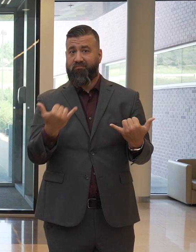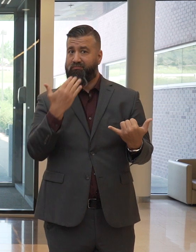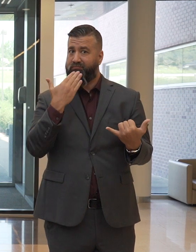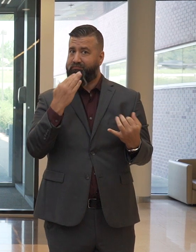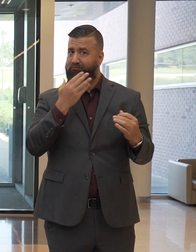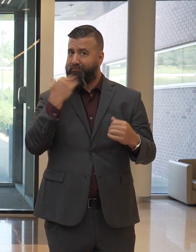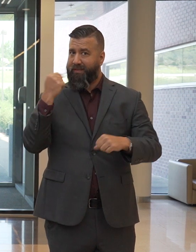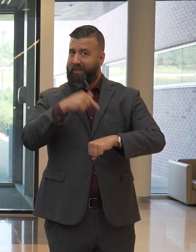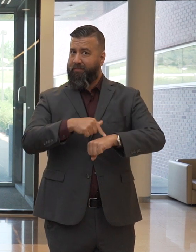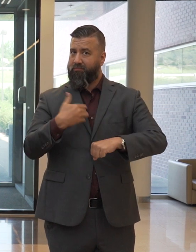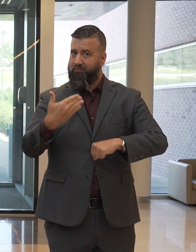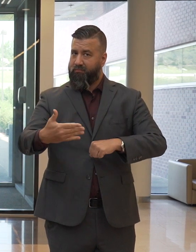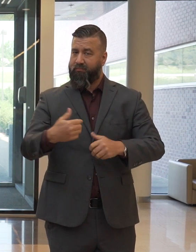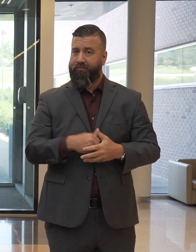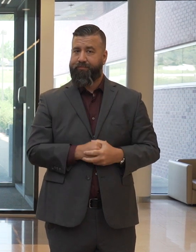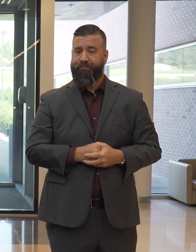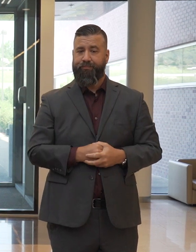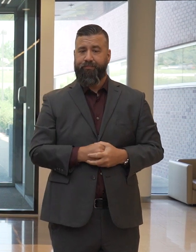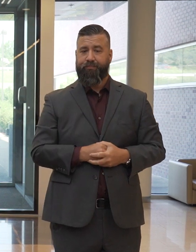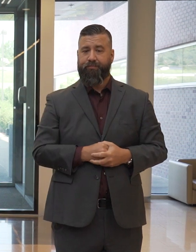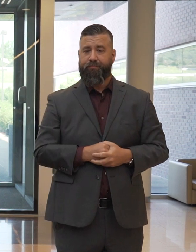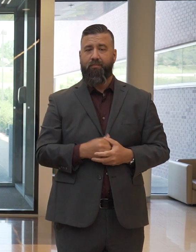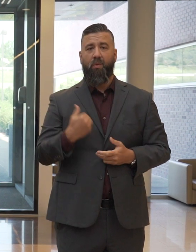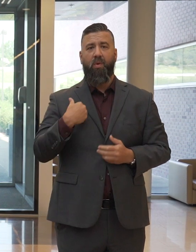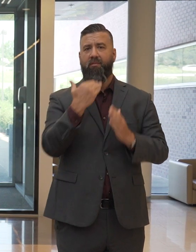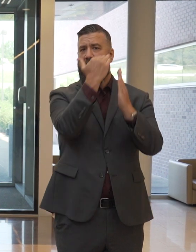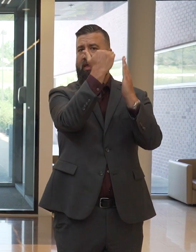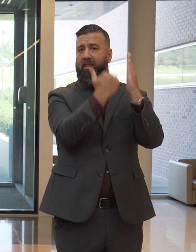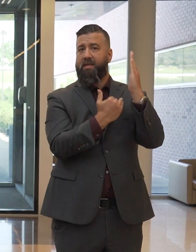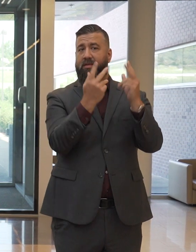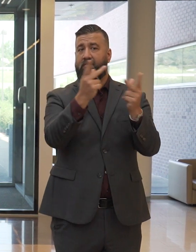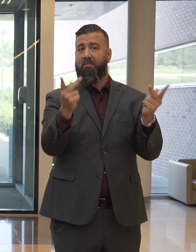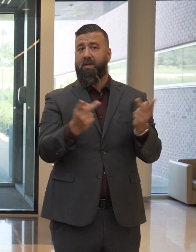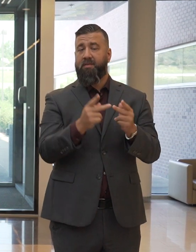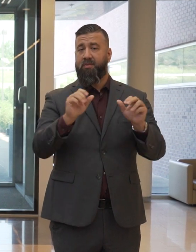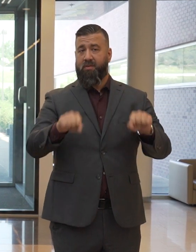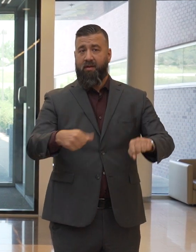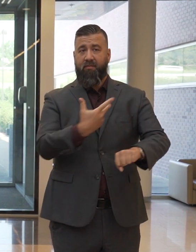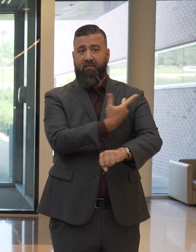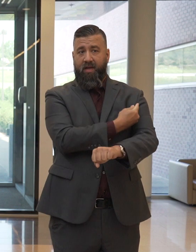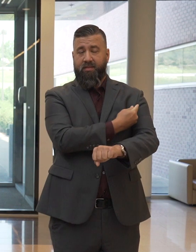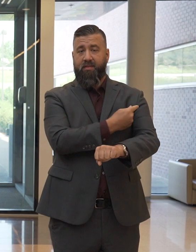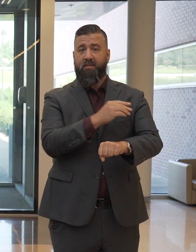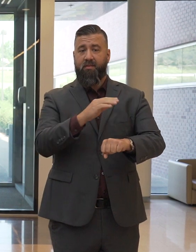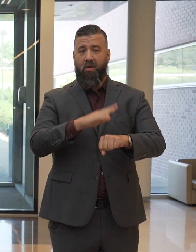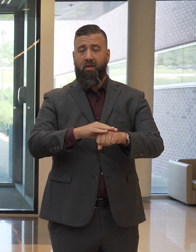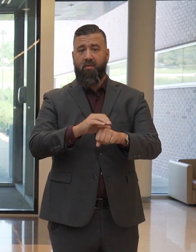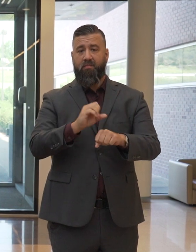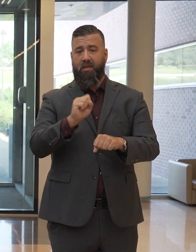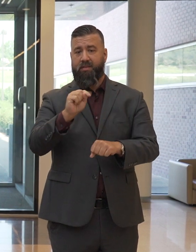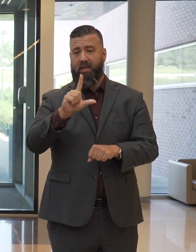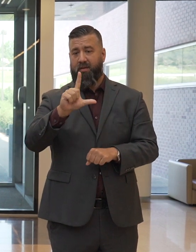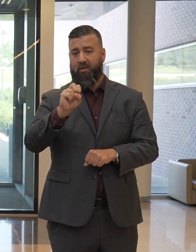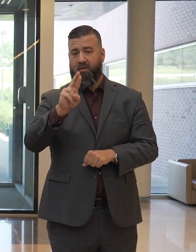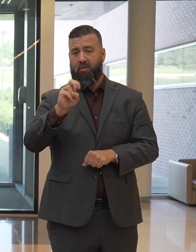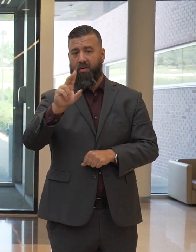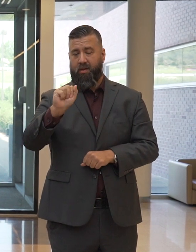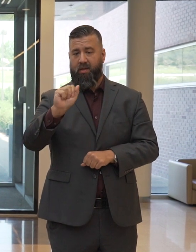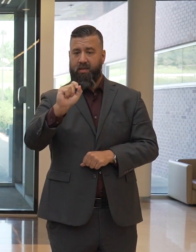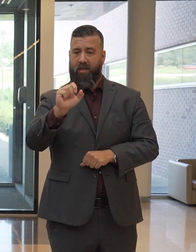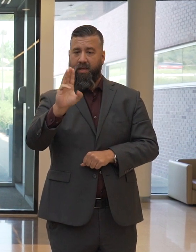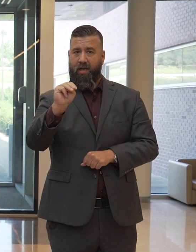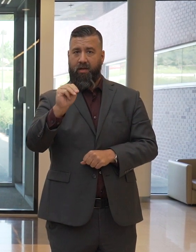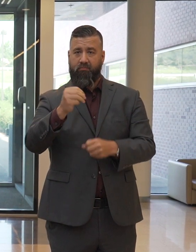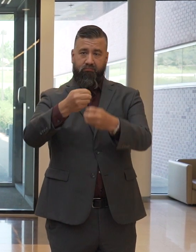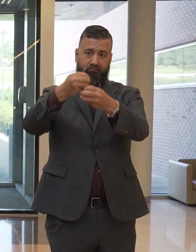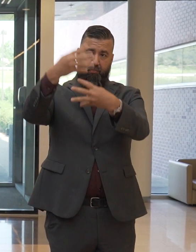time to get one. We have a listing of places to get vaccinated on our website at stlcorona.com. Just click